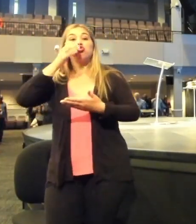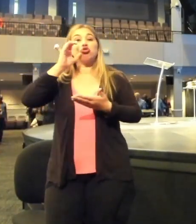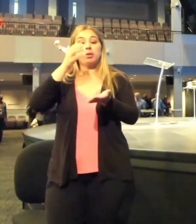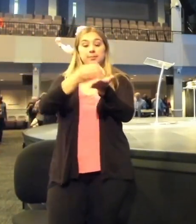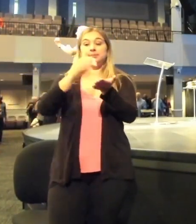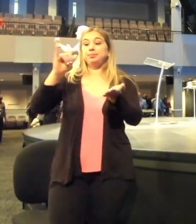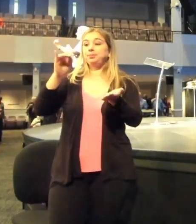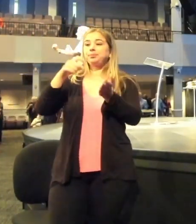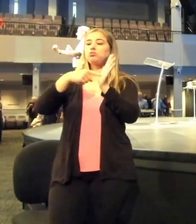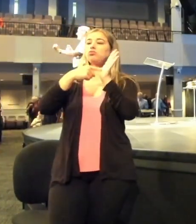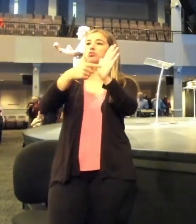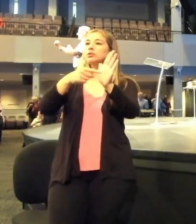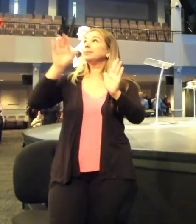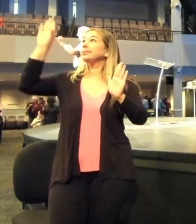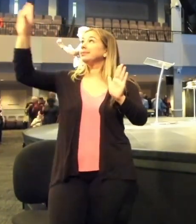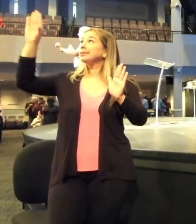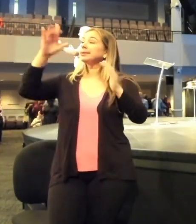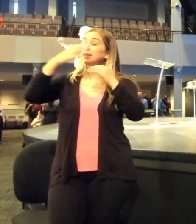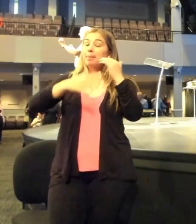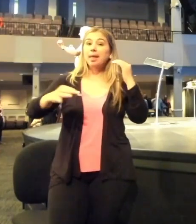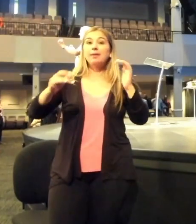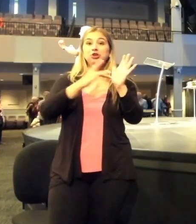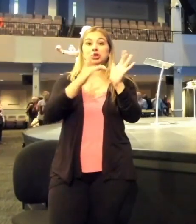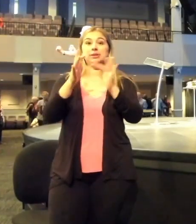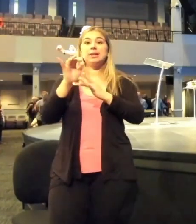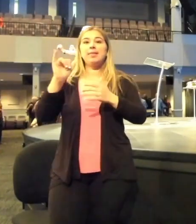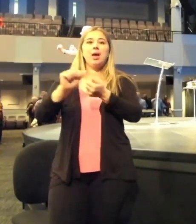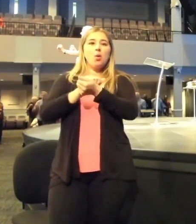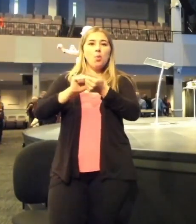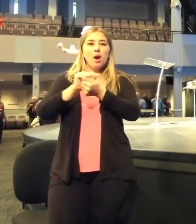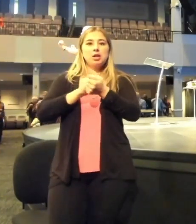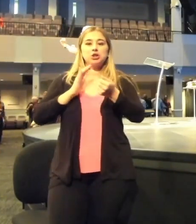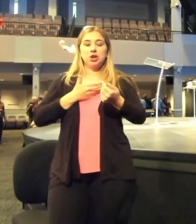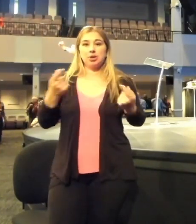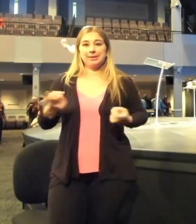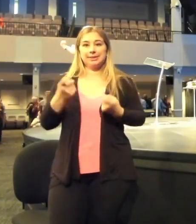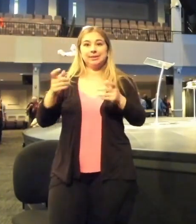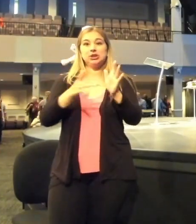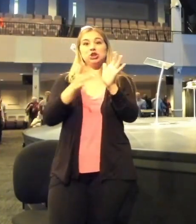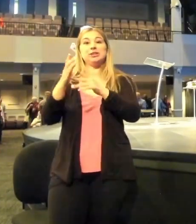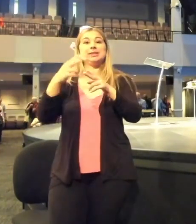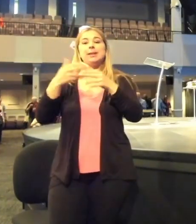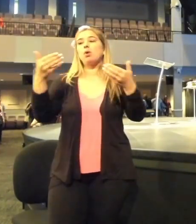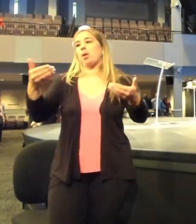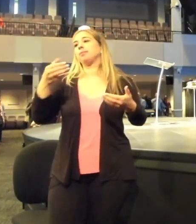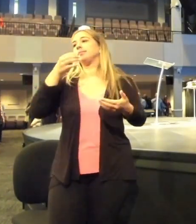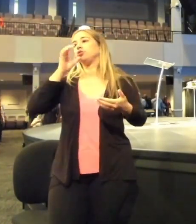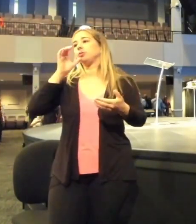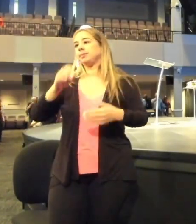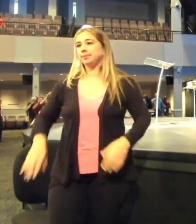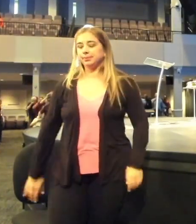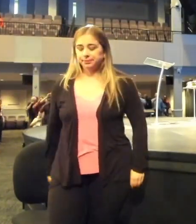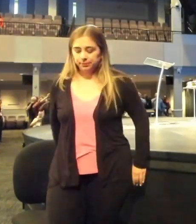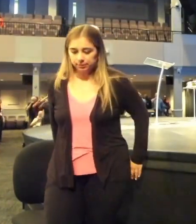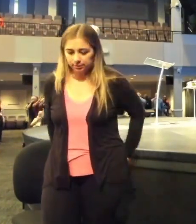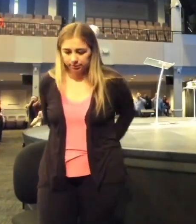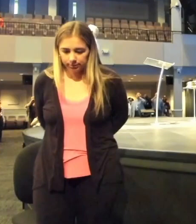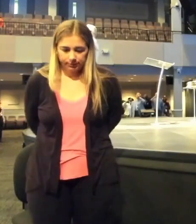that represents the blood of Jesus that washes away our sins. In Jesus' name, let's drink together.